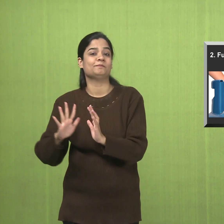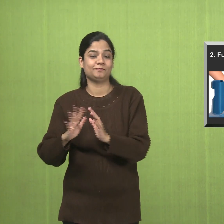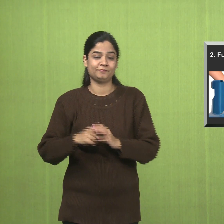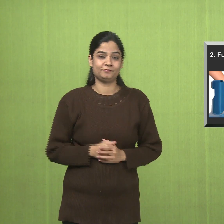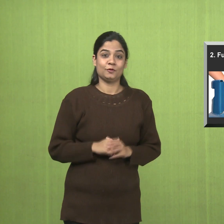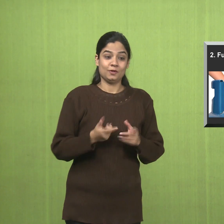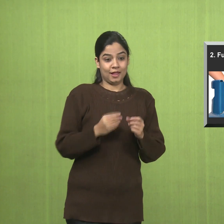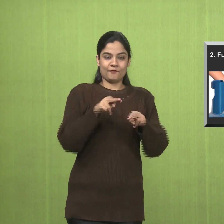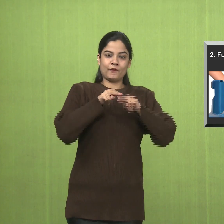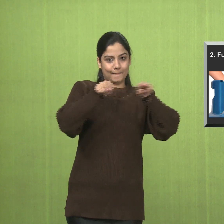a lot of gas in that.